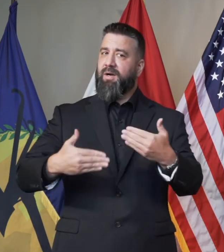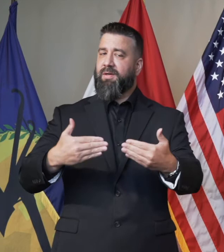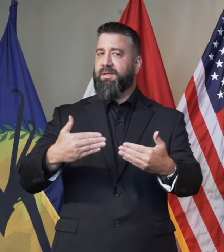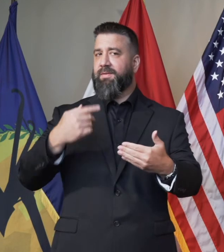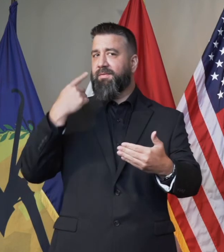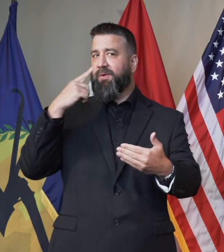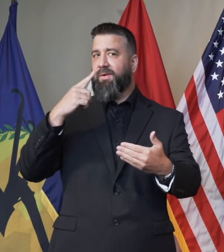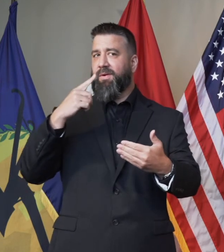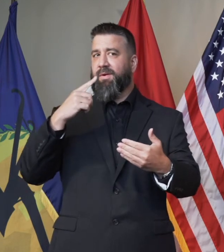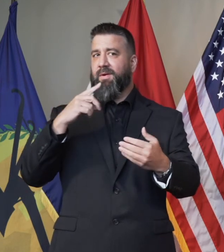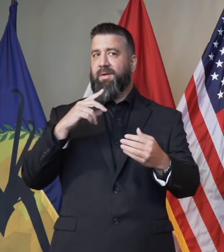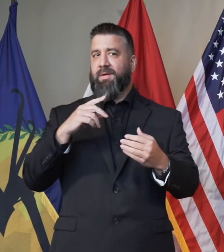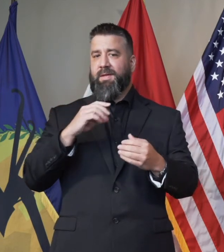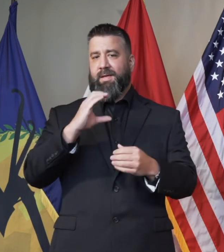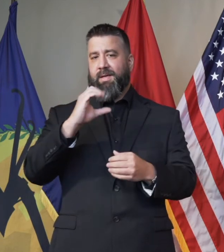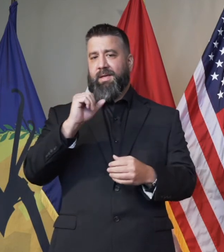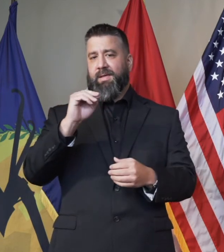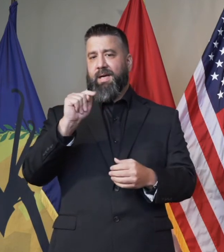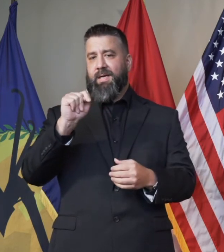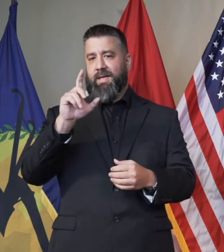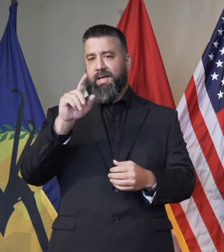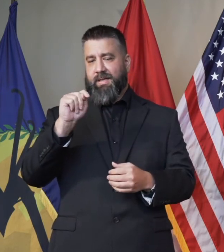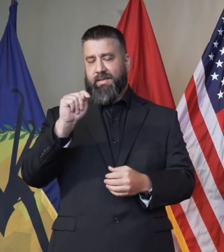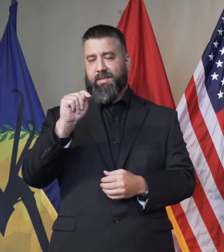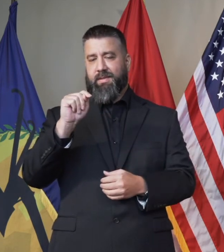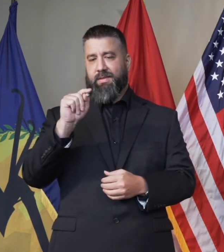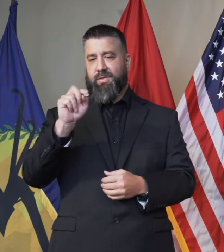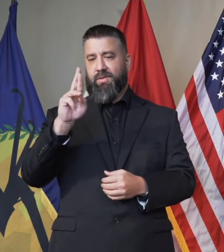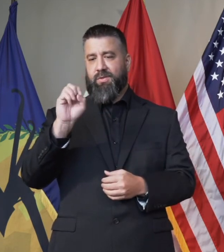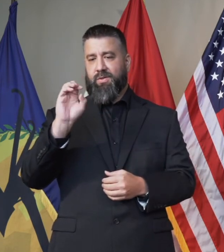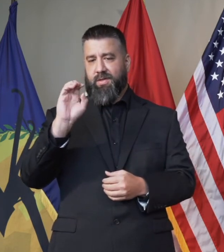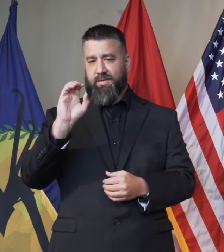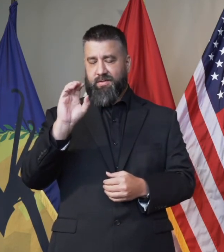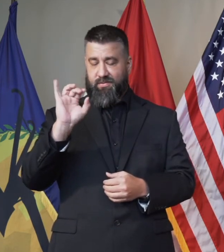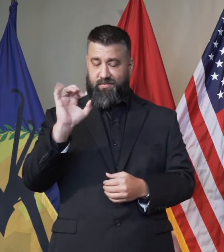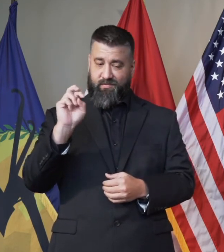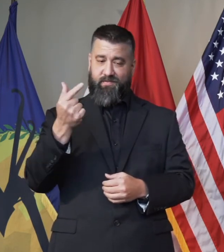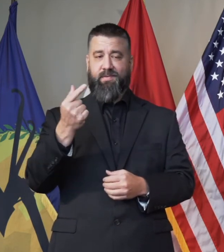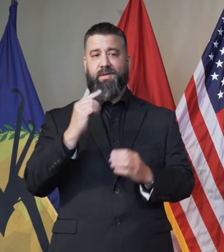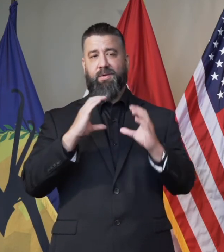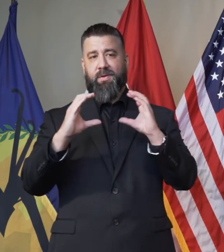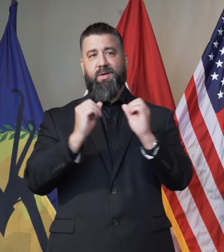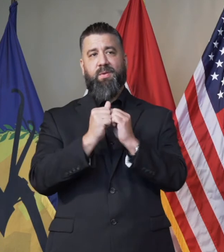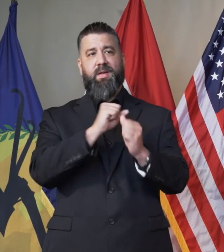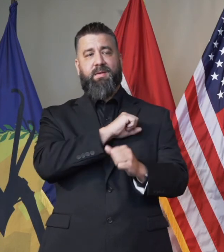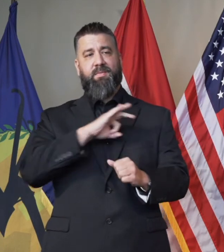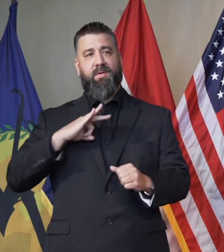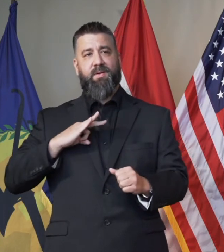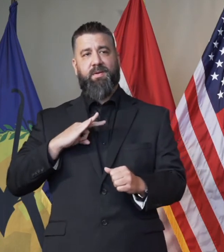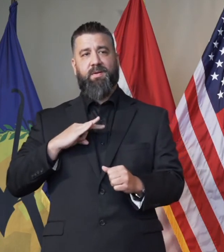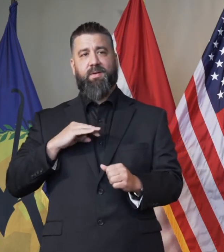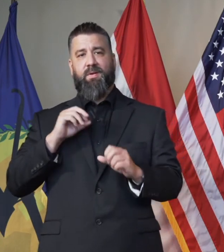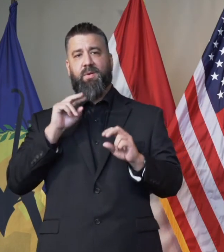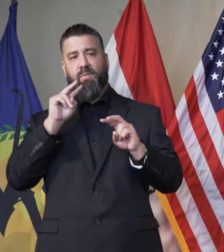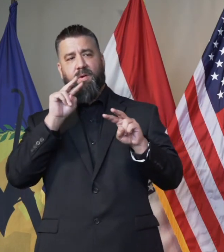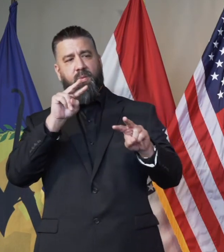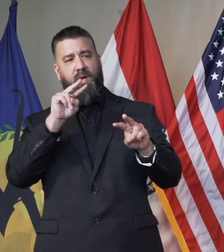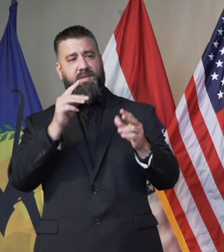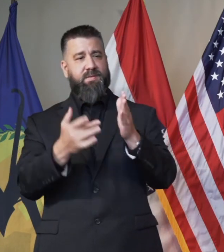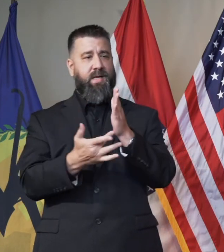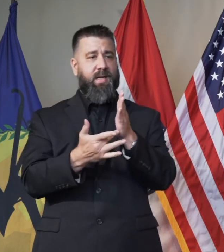compliance with our contact tracing communication from our county employees. We're watching the medical